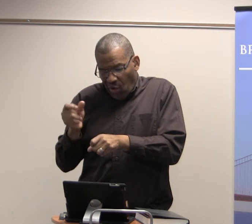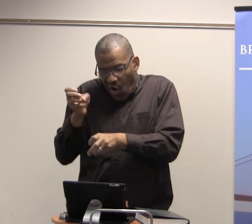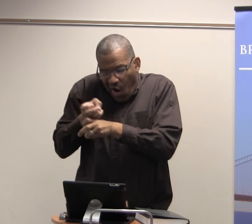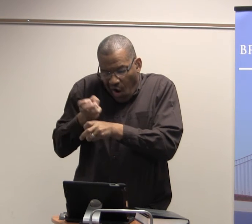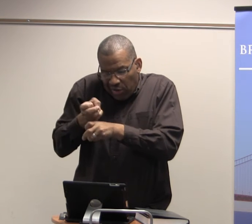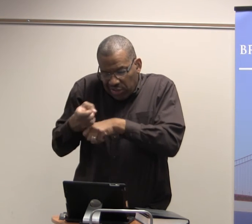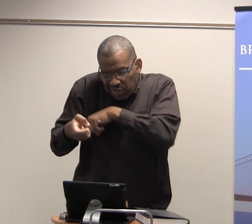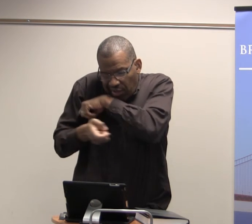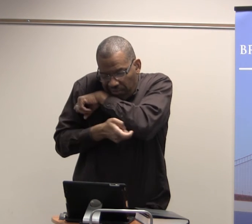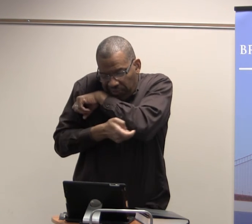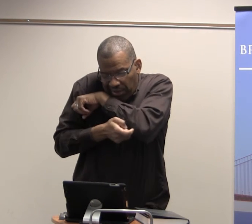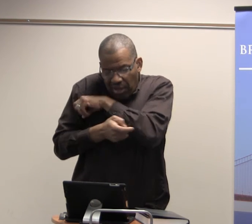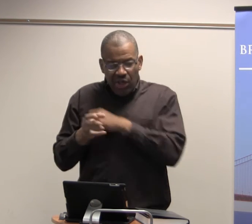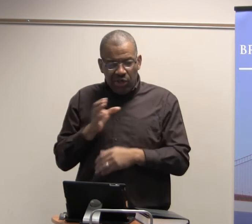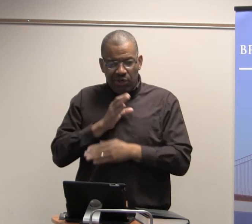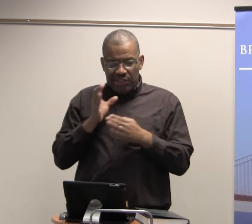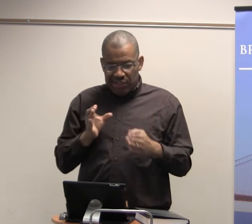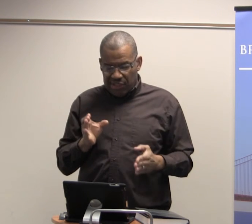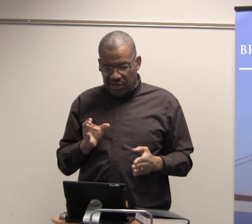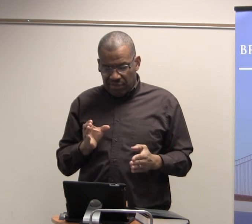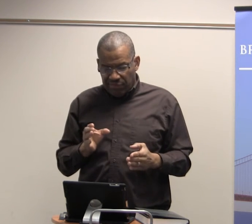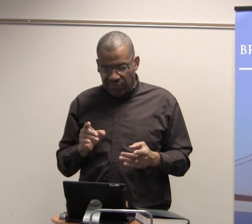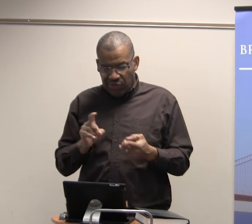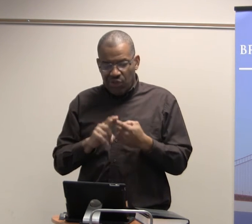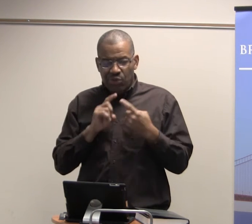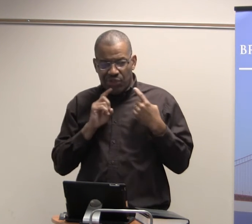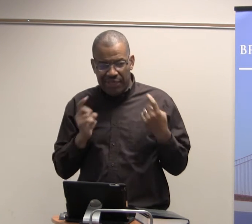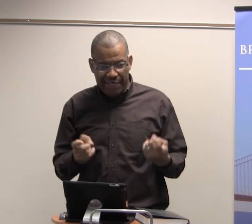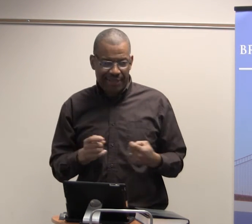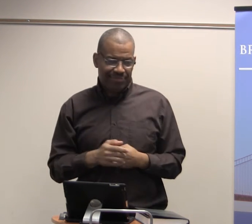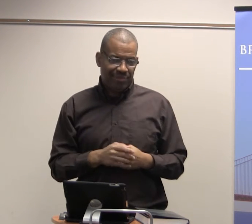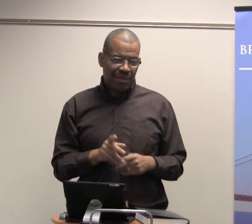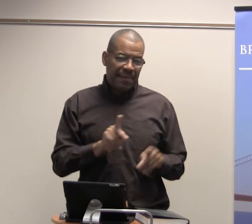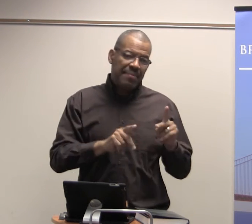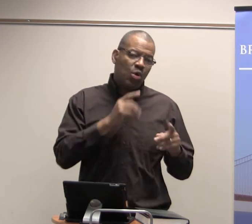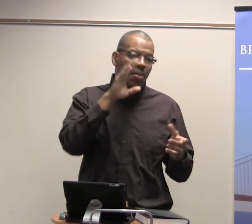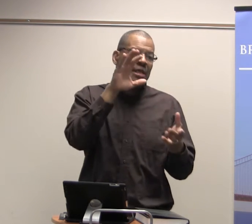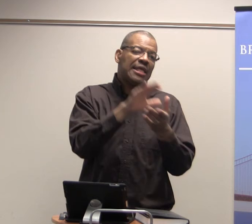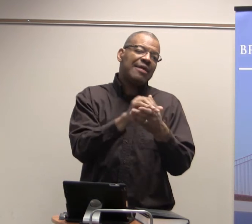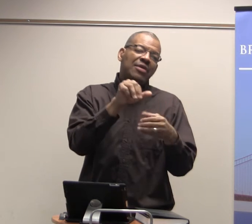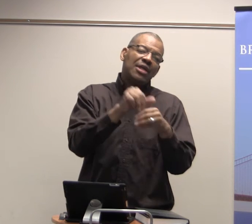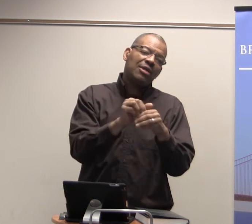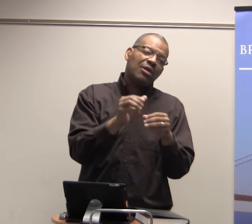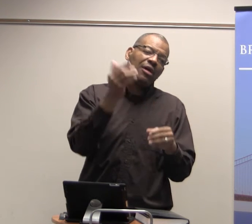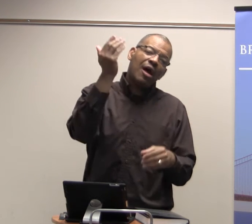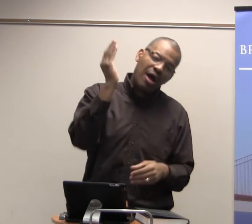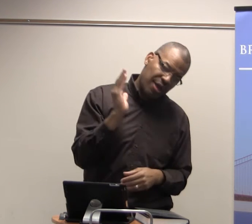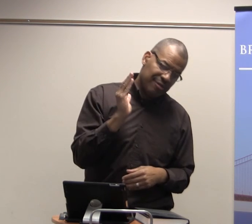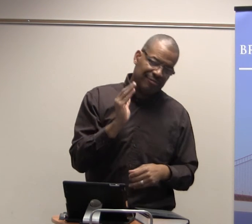so hard to tempt the Christian to sin. The people who believe in God.